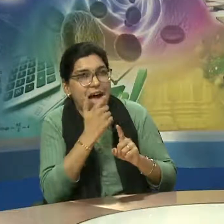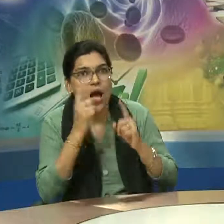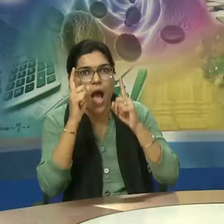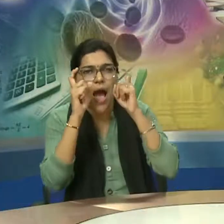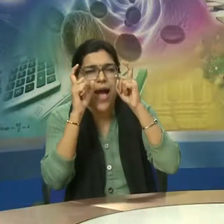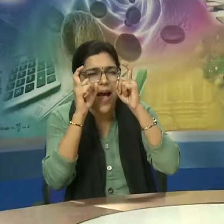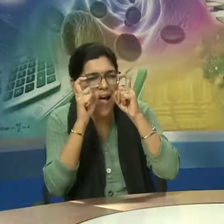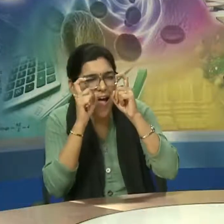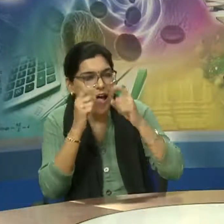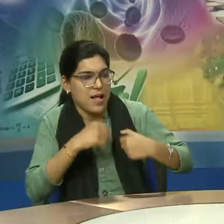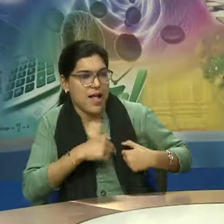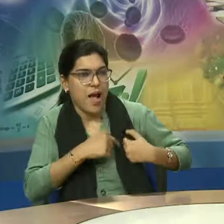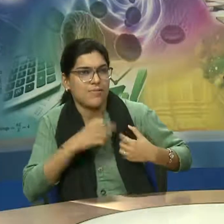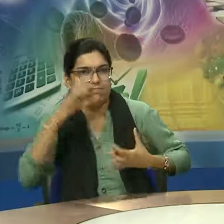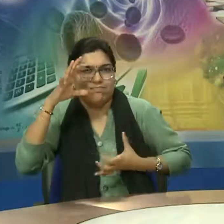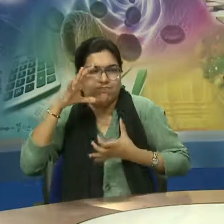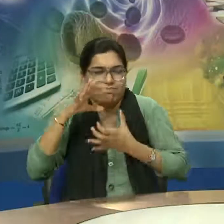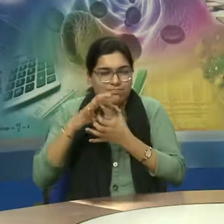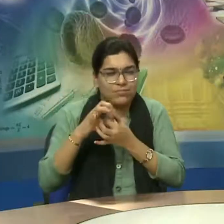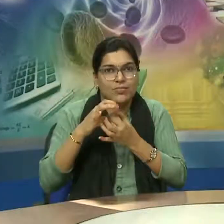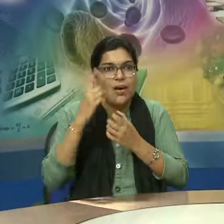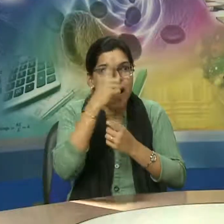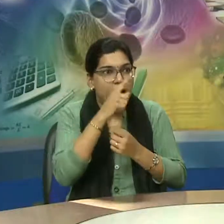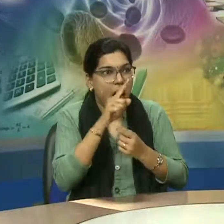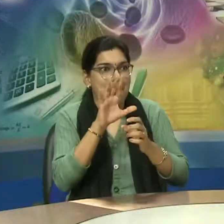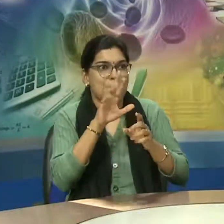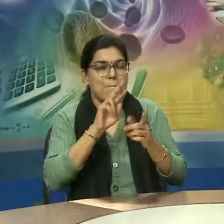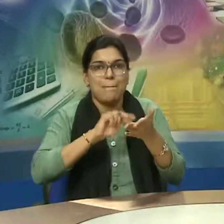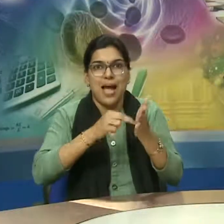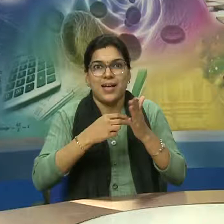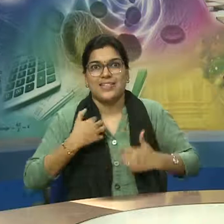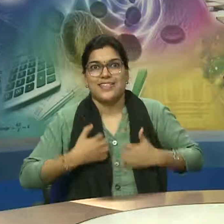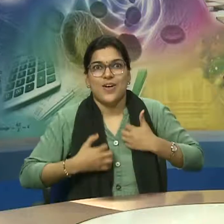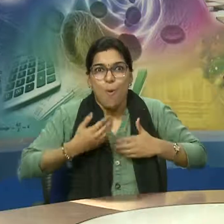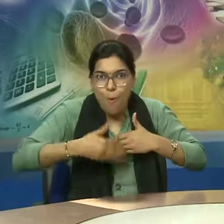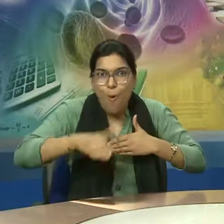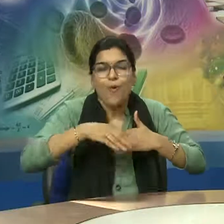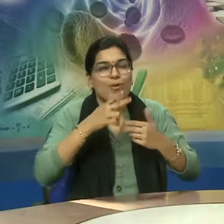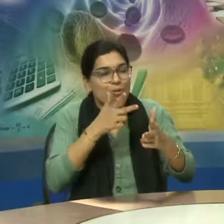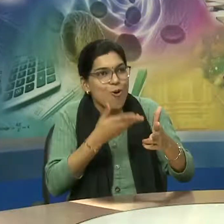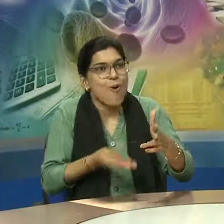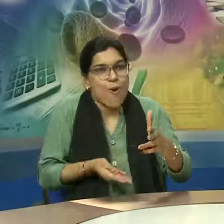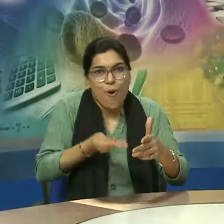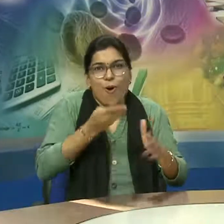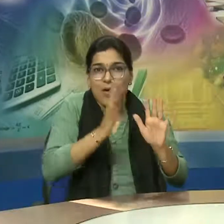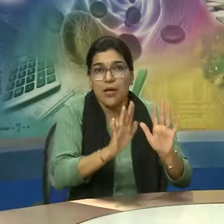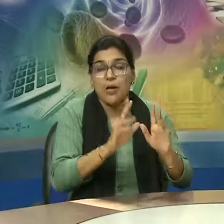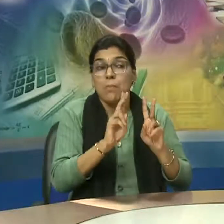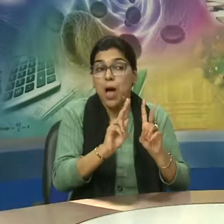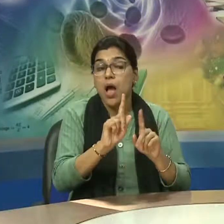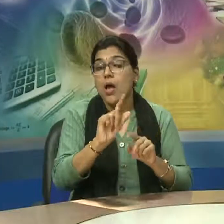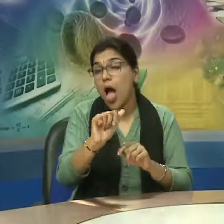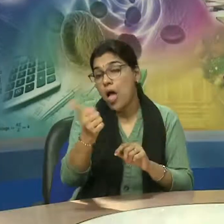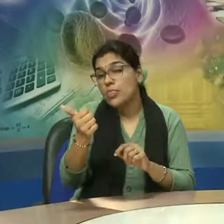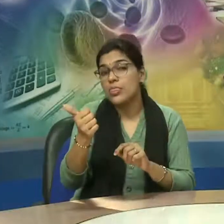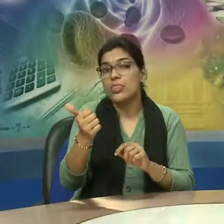laugh unpleasant, because he laughs with his